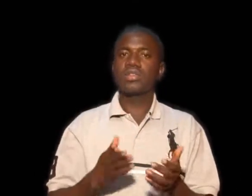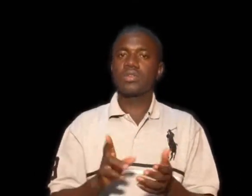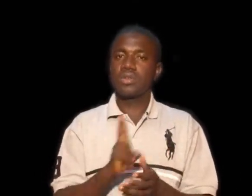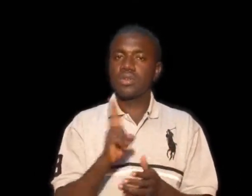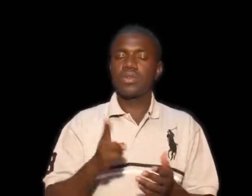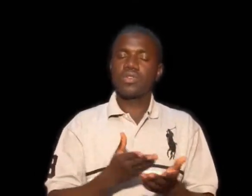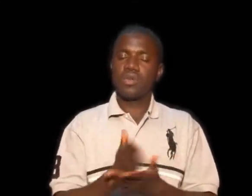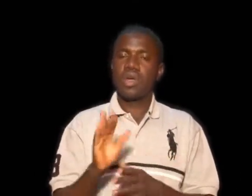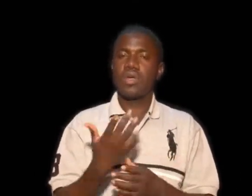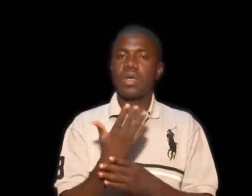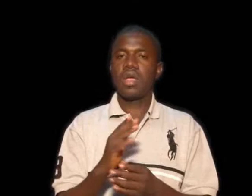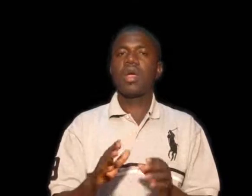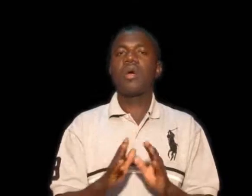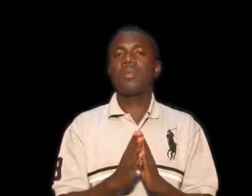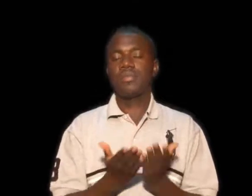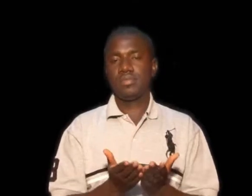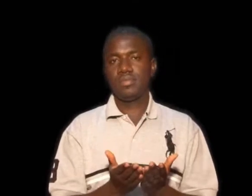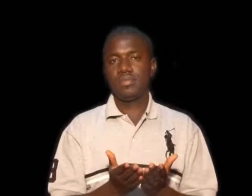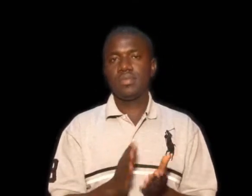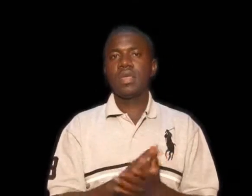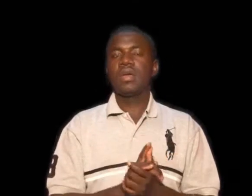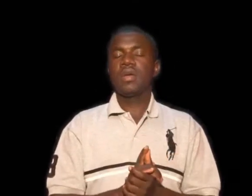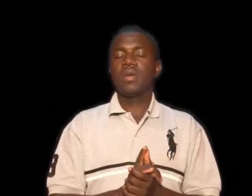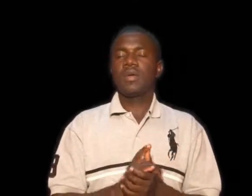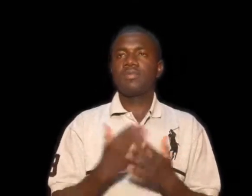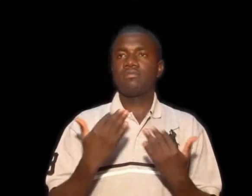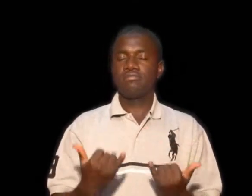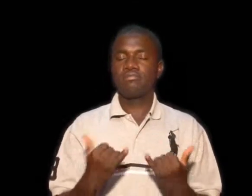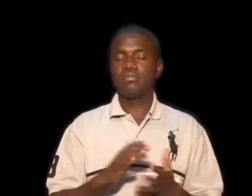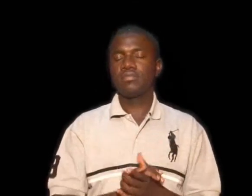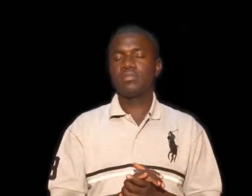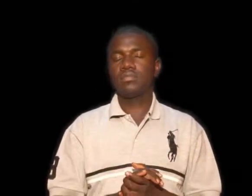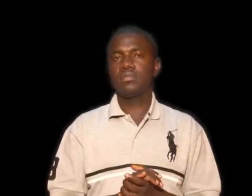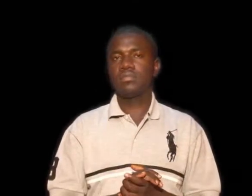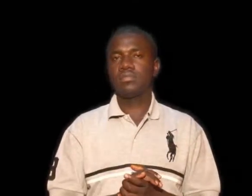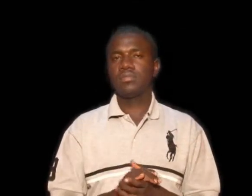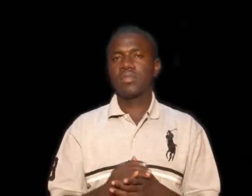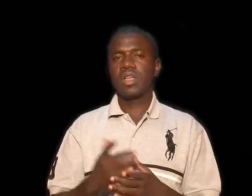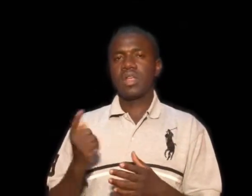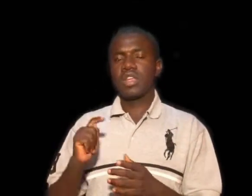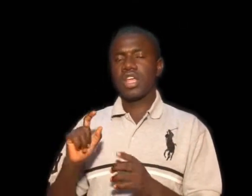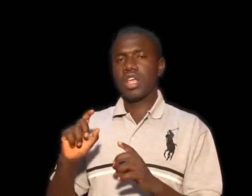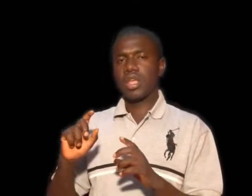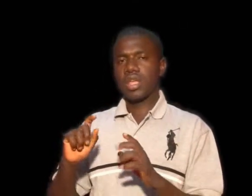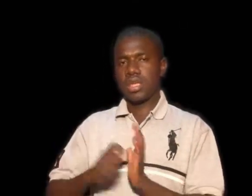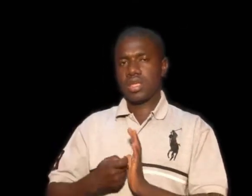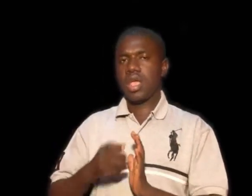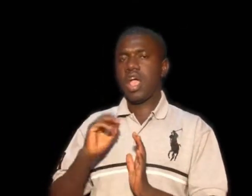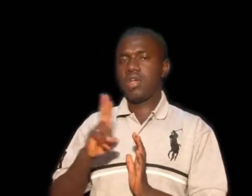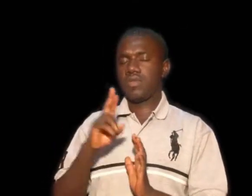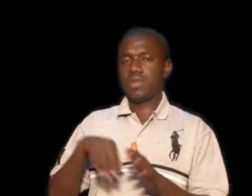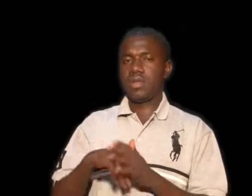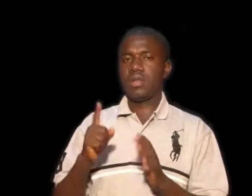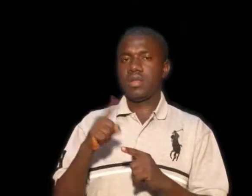the handbook. Guidelines for appropriate terminology for various impairments and types of disability are covered in the following